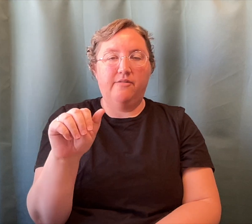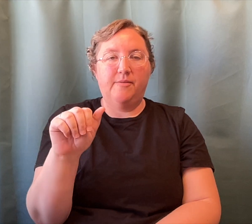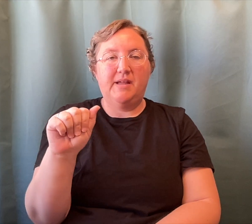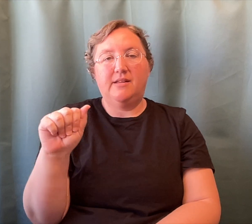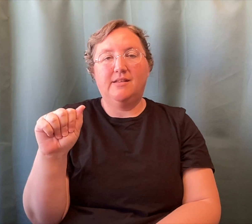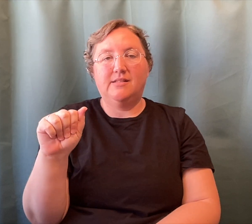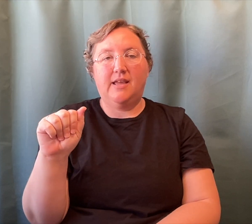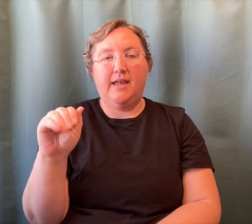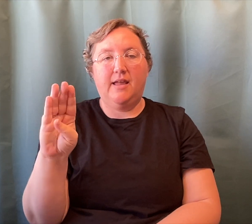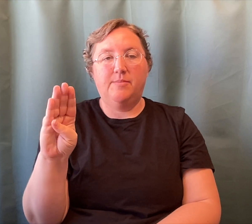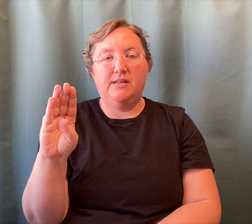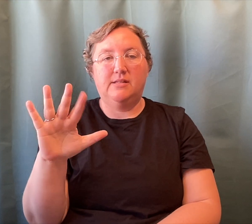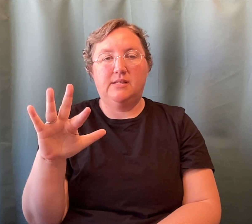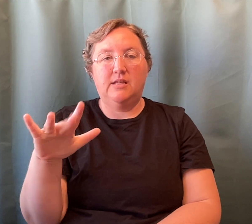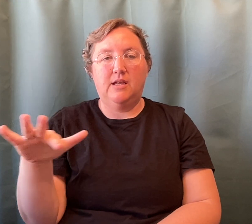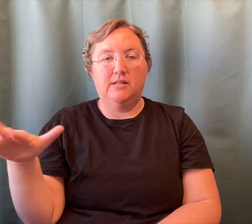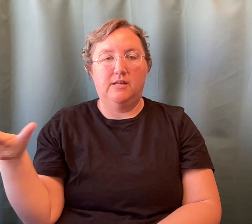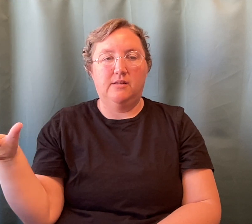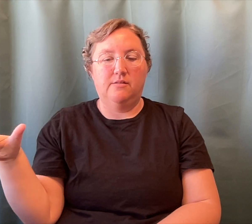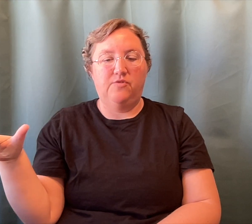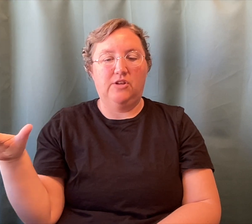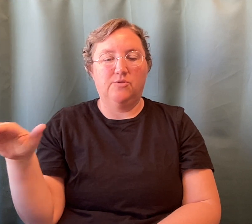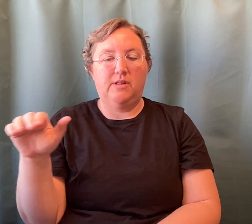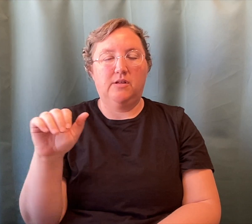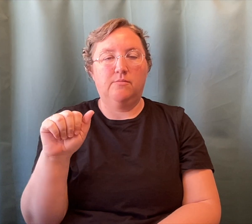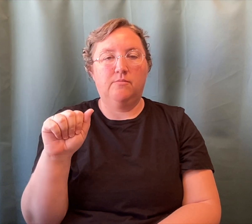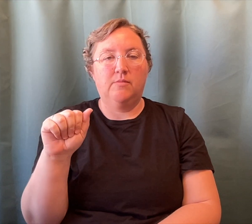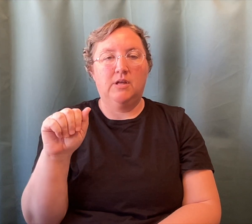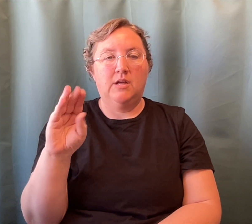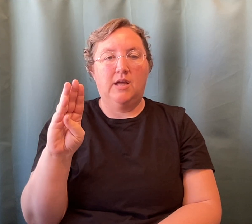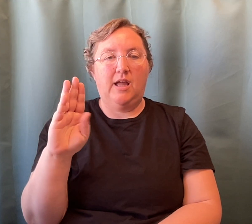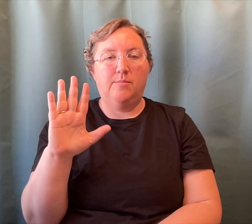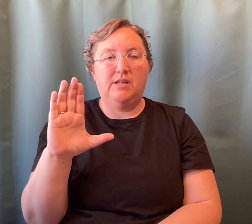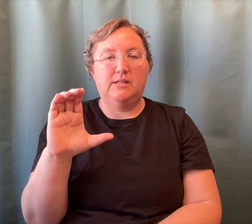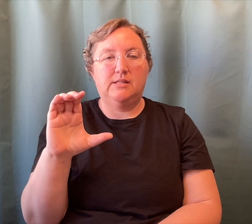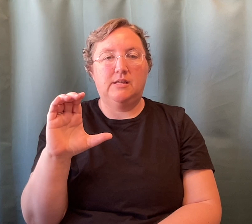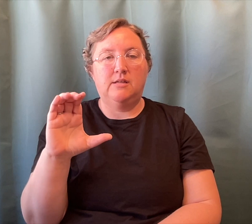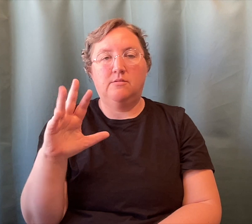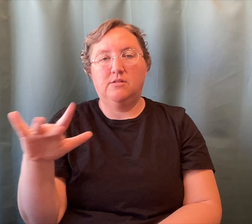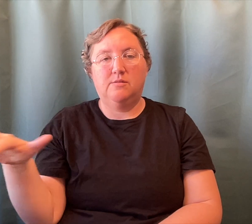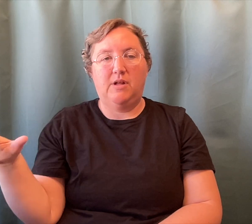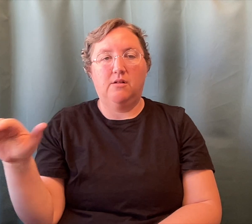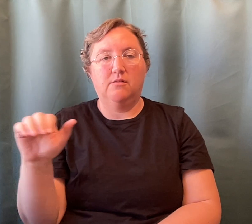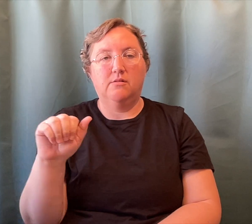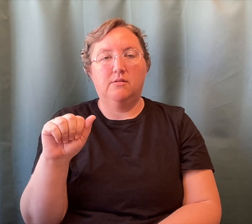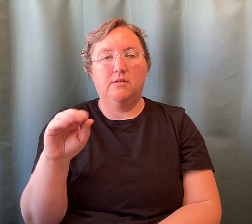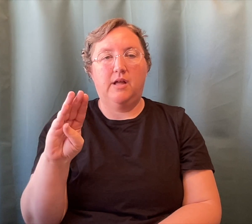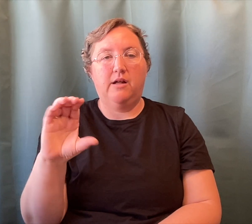Alphabet is A, B, C, and then finger spelling. A, B, C, spell.